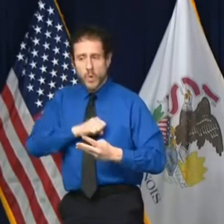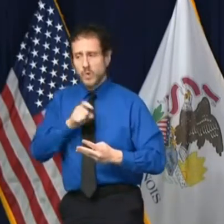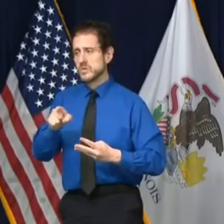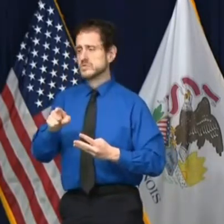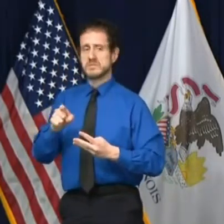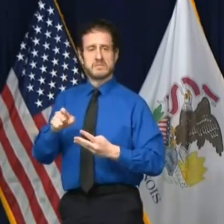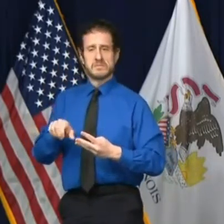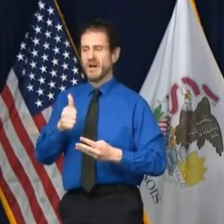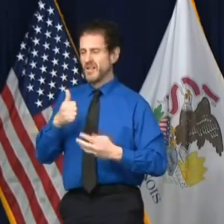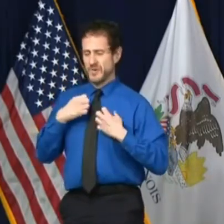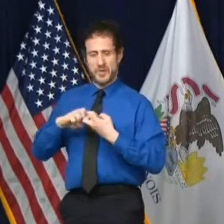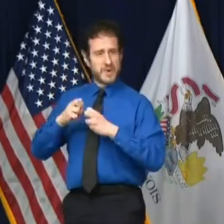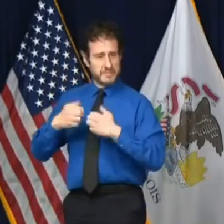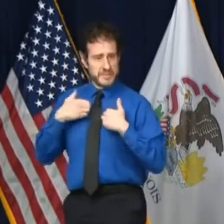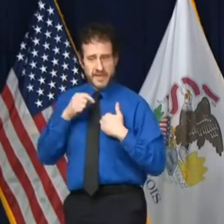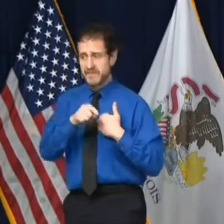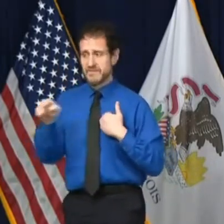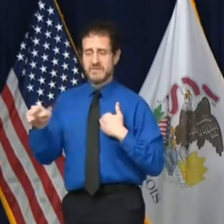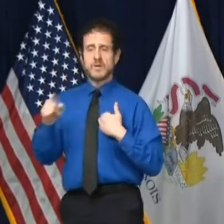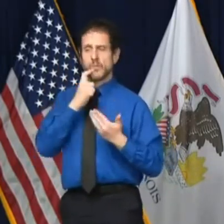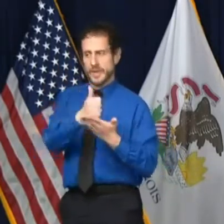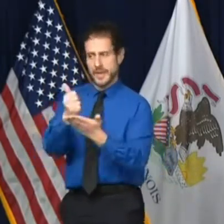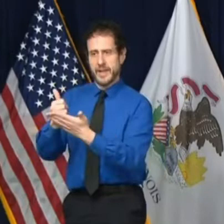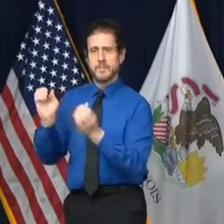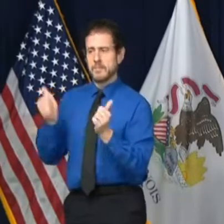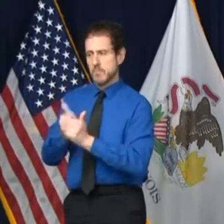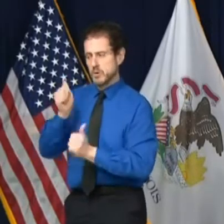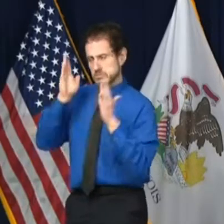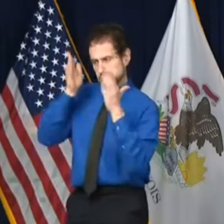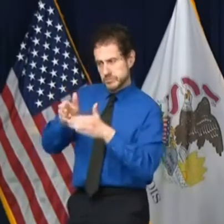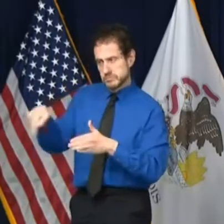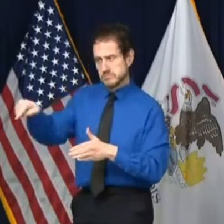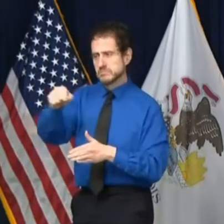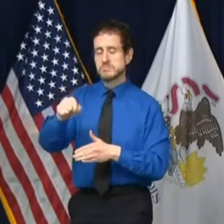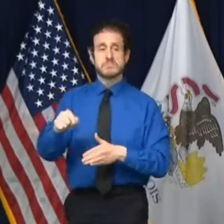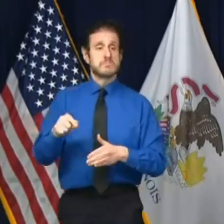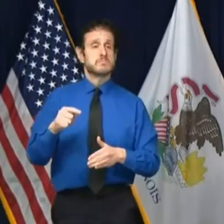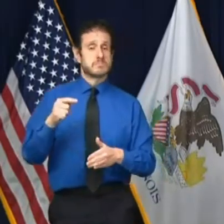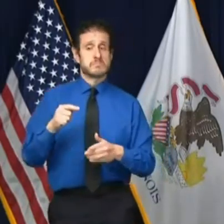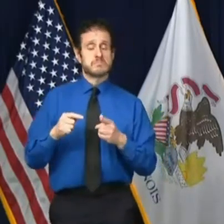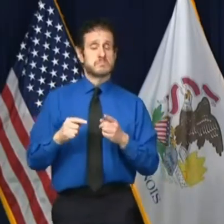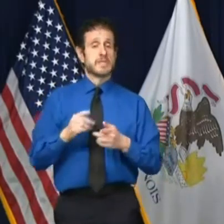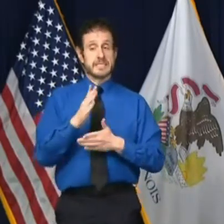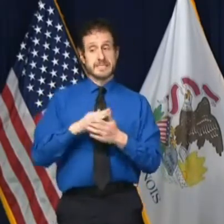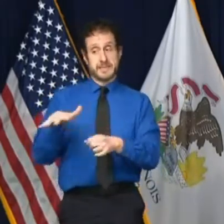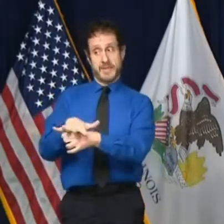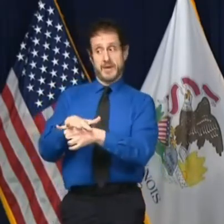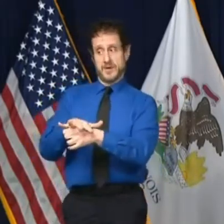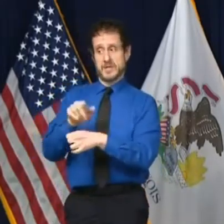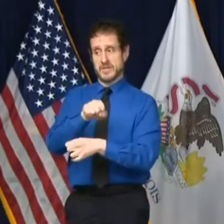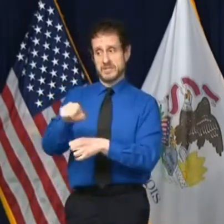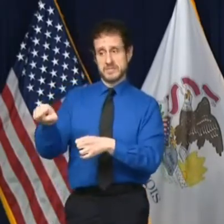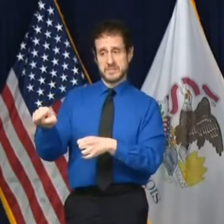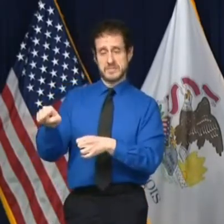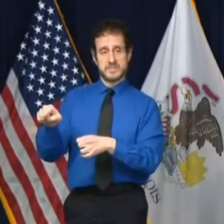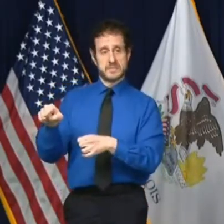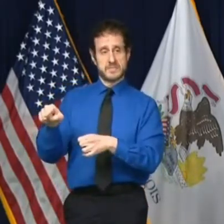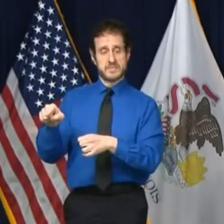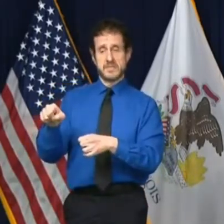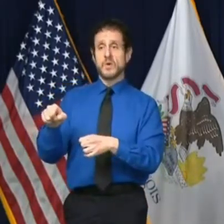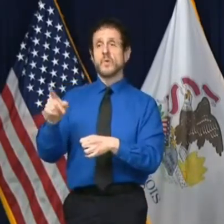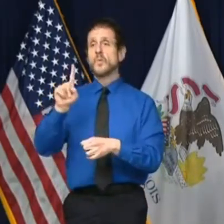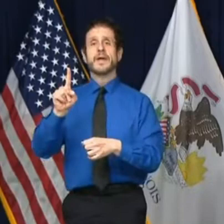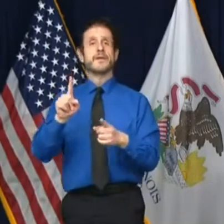other existing underlying conditions. You've seen that we've spun up more testing in areas where there are large African